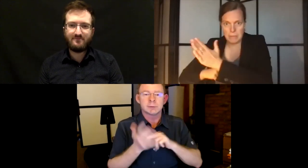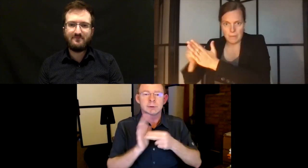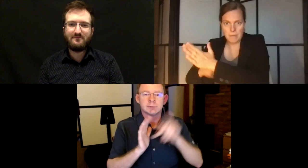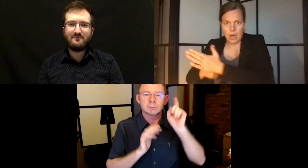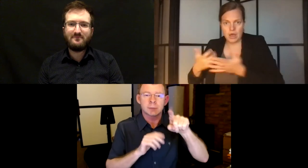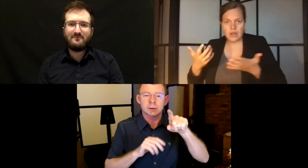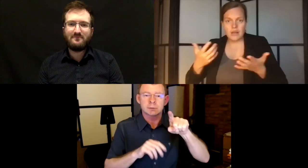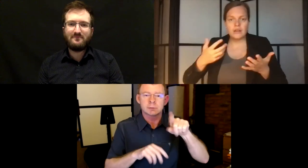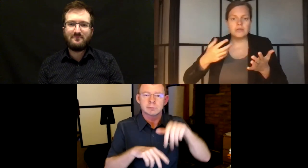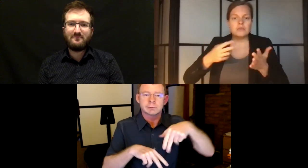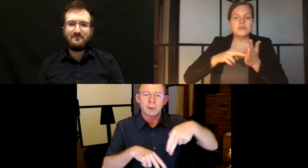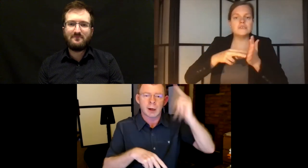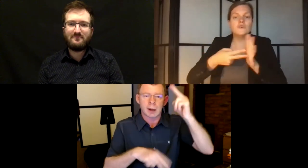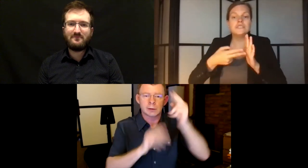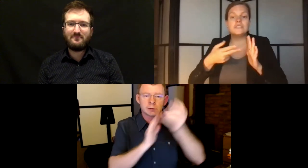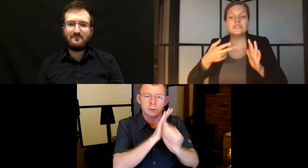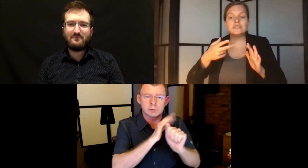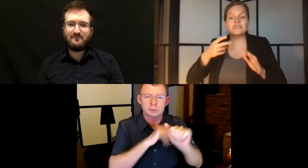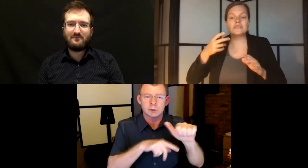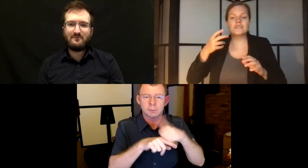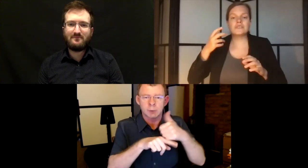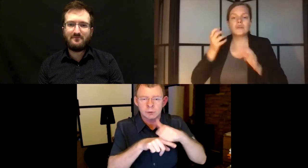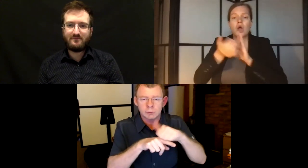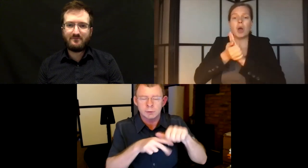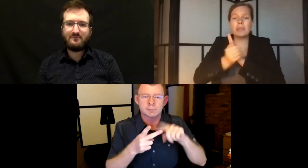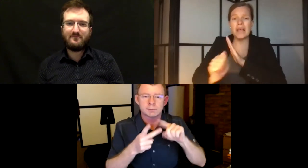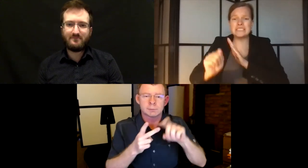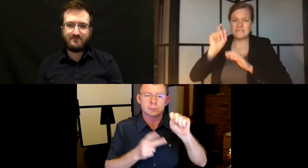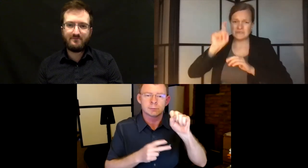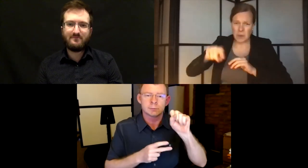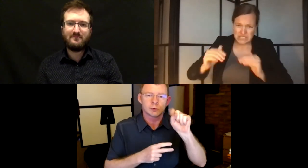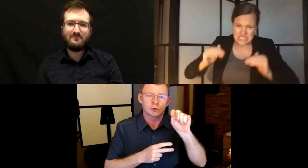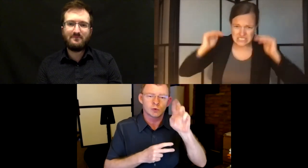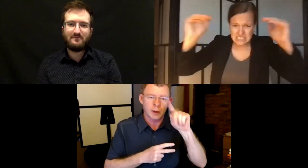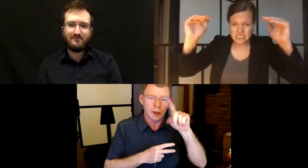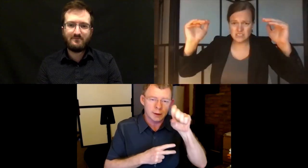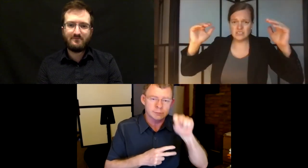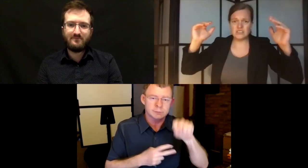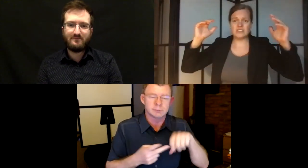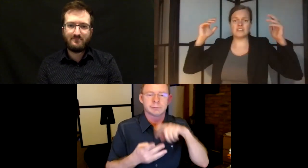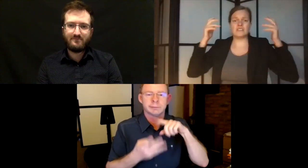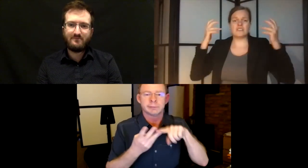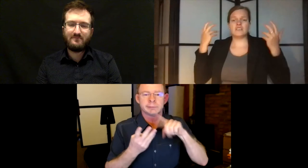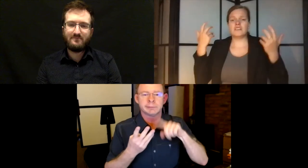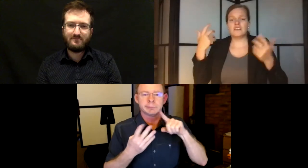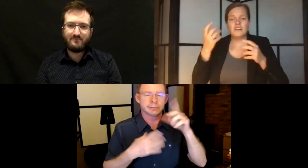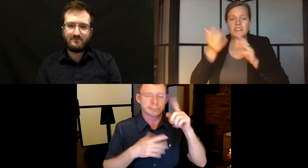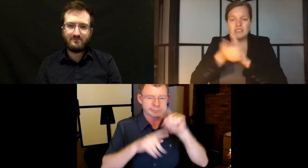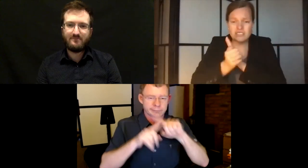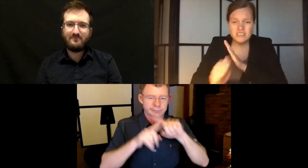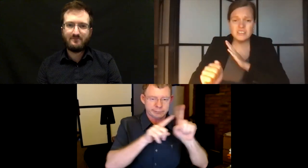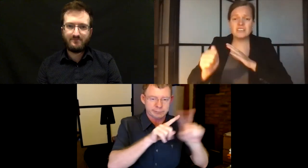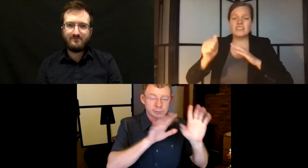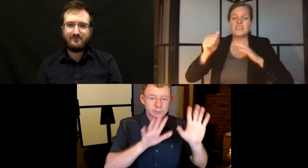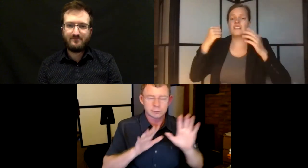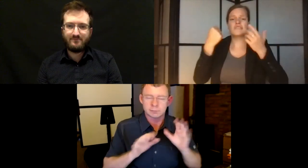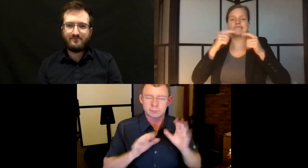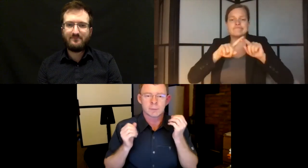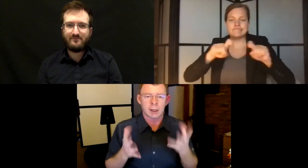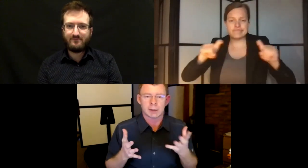And what that means is that there's a lot of high skills training that are needed and